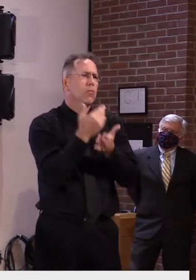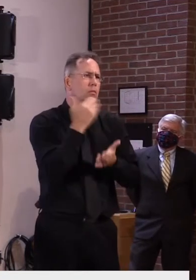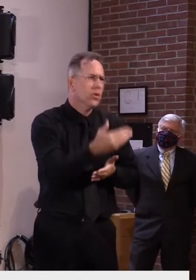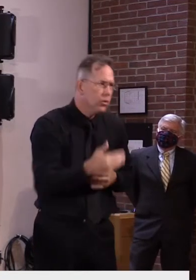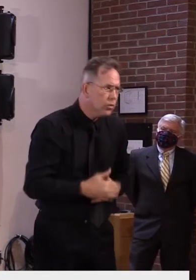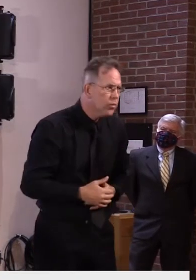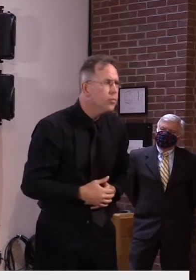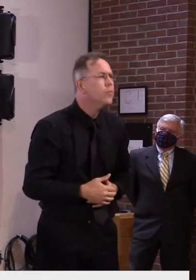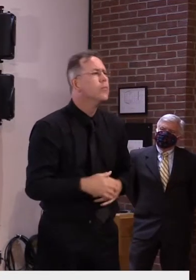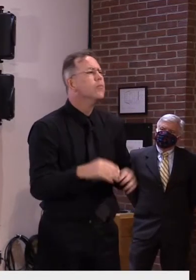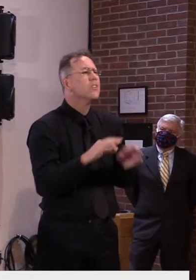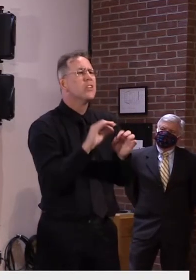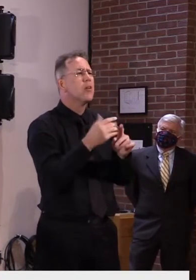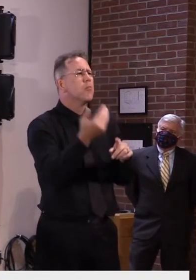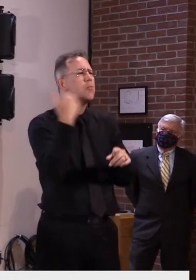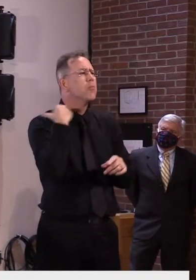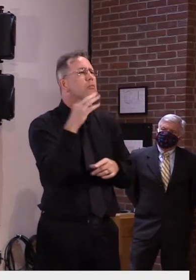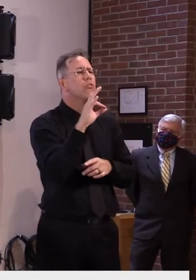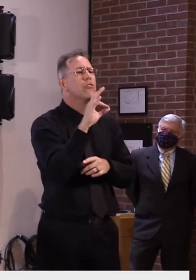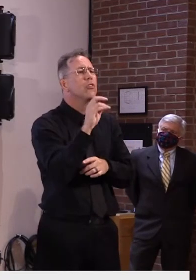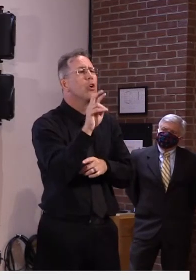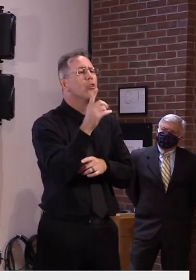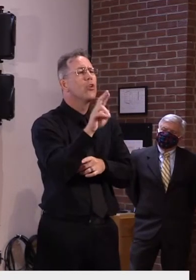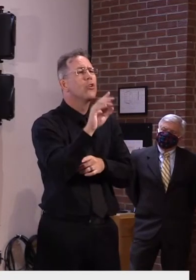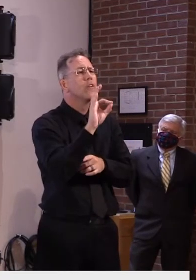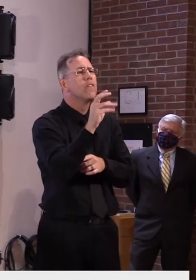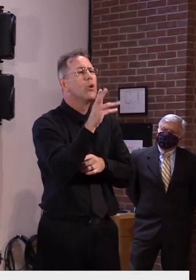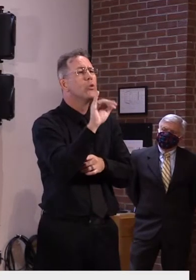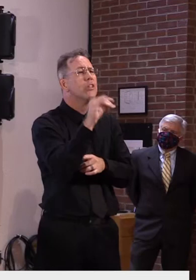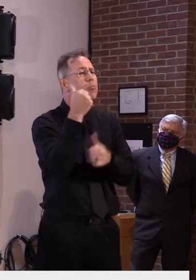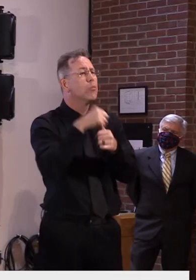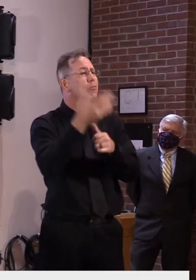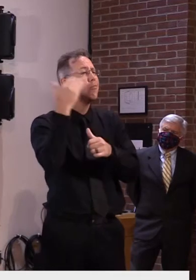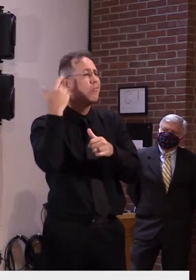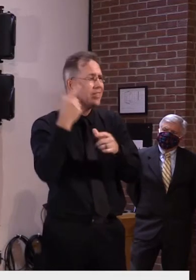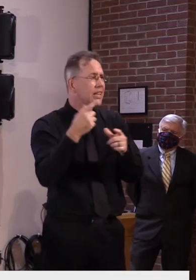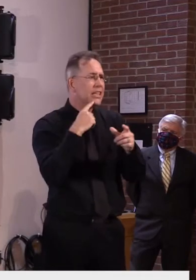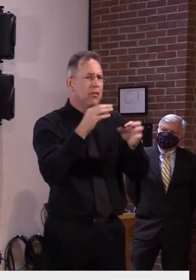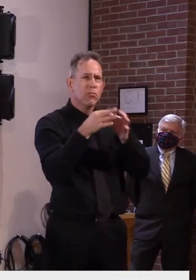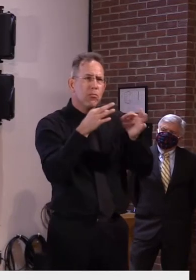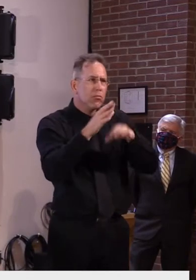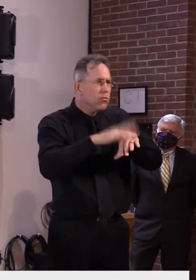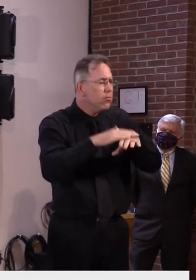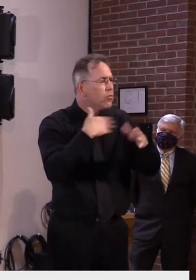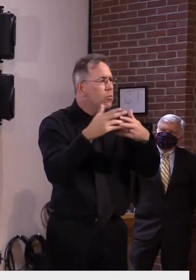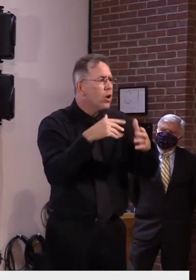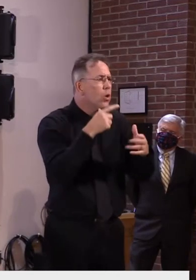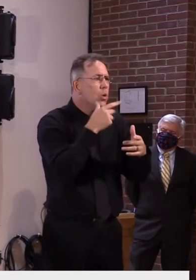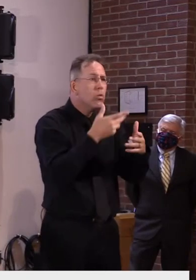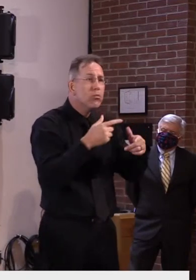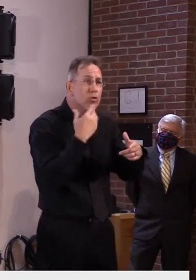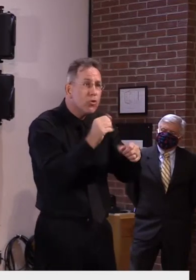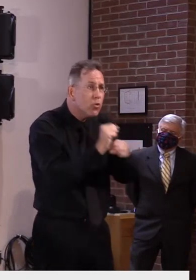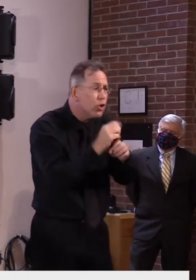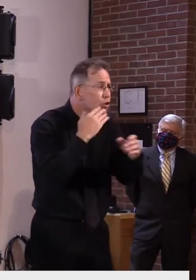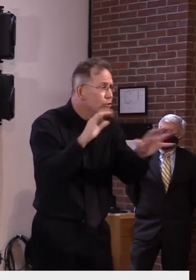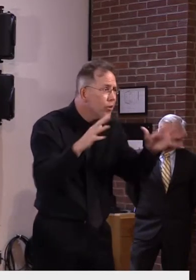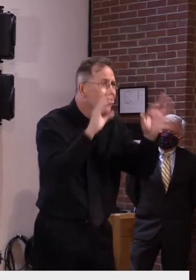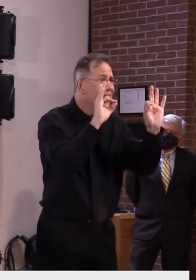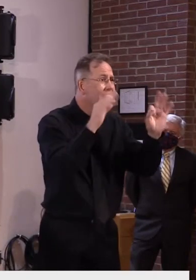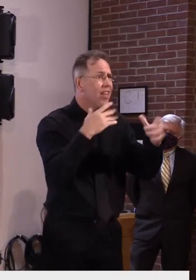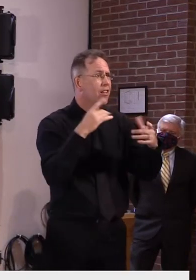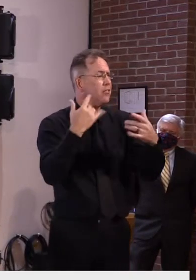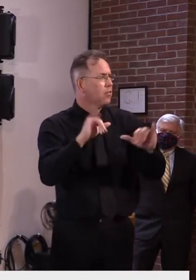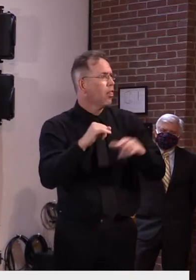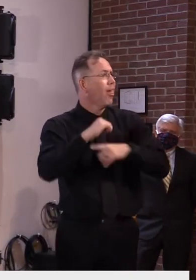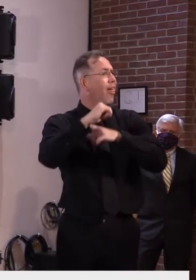us, that despite all of our good work here in Vermont, things can change quickly if we're not careful.